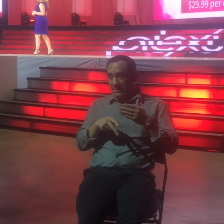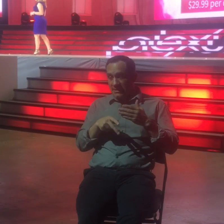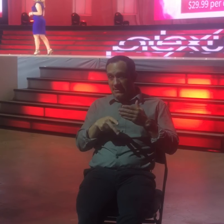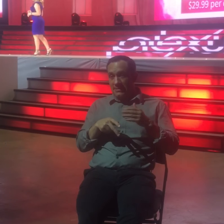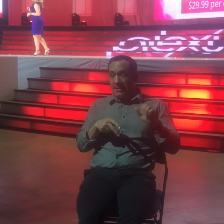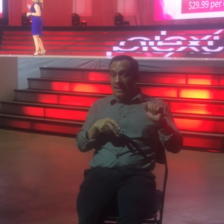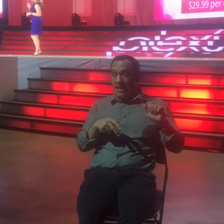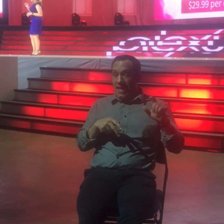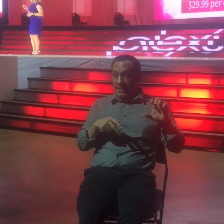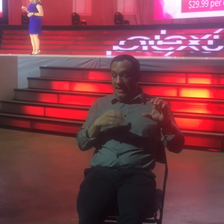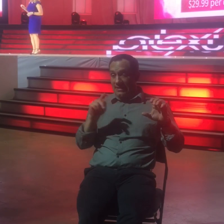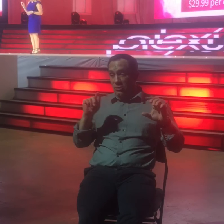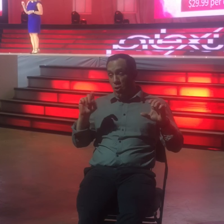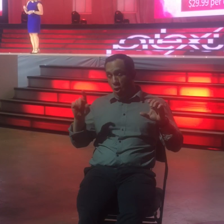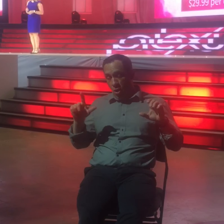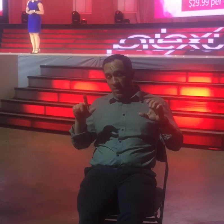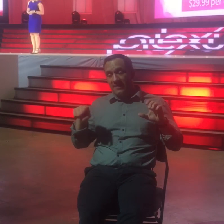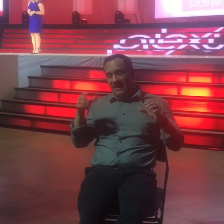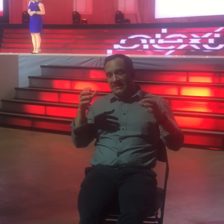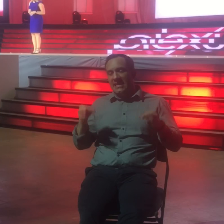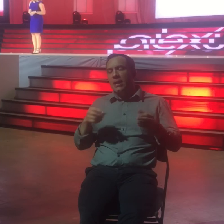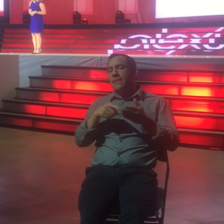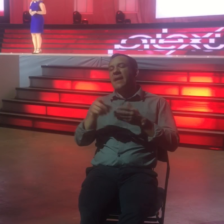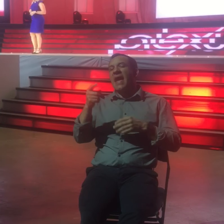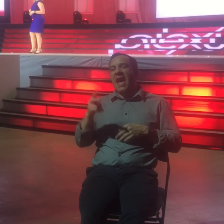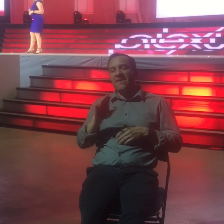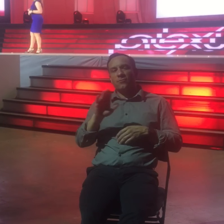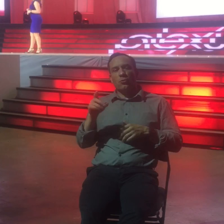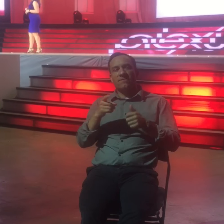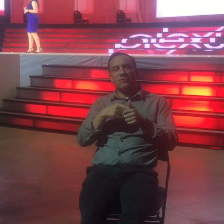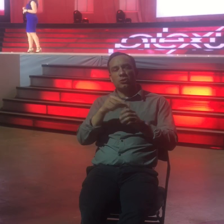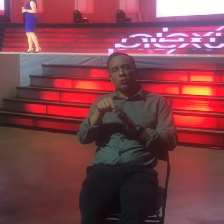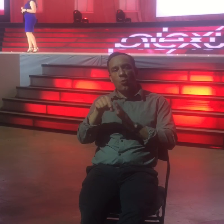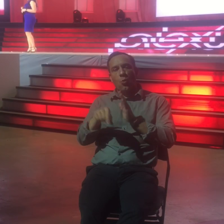have decided to pay half of your first quarter subscription.